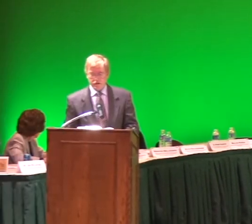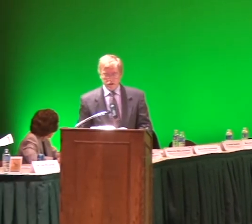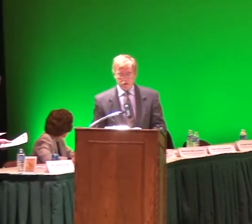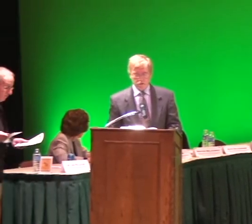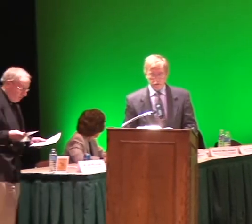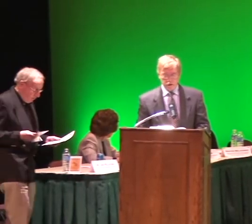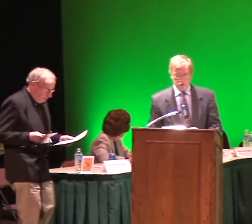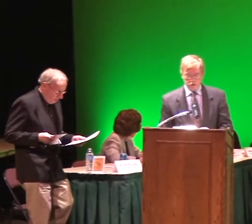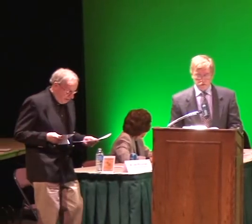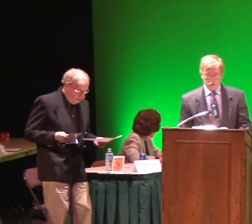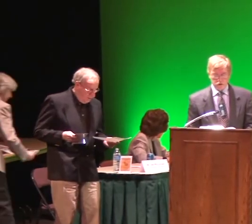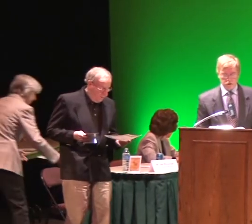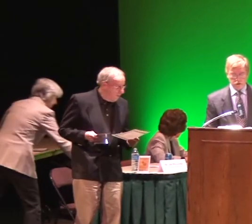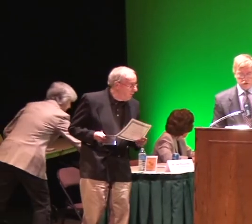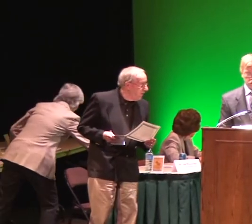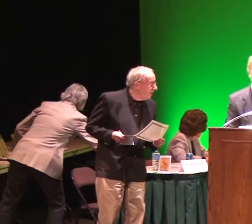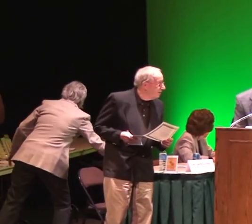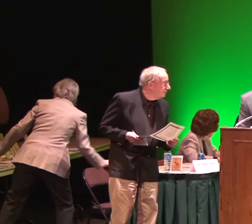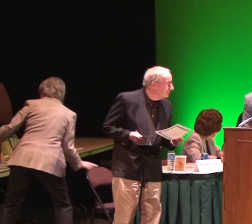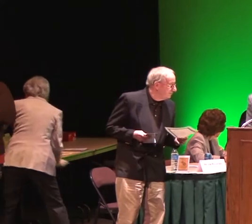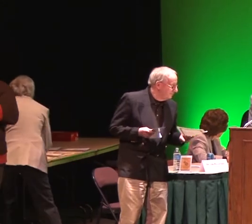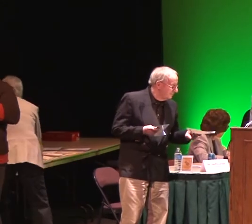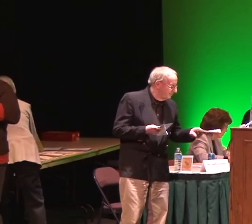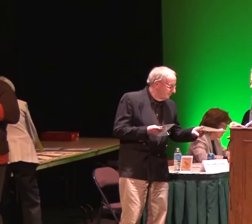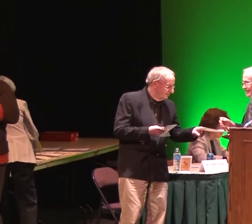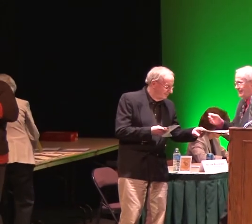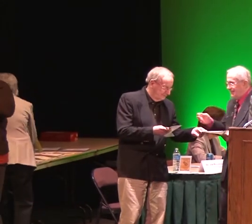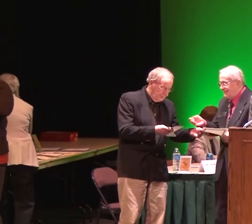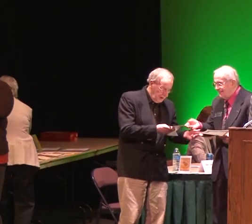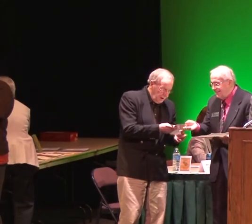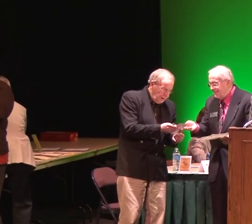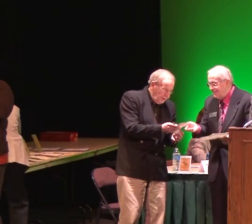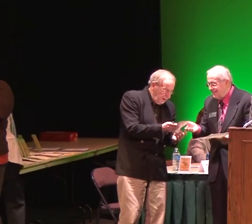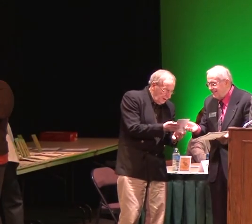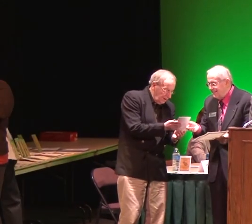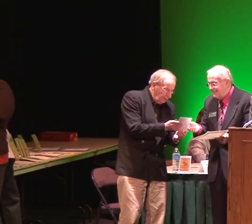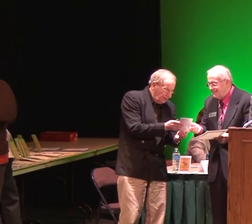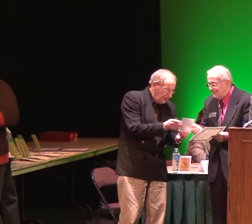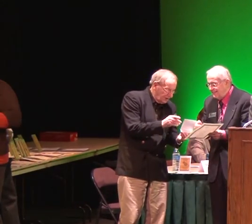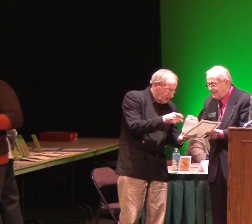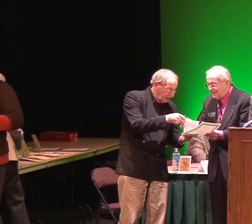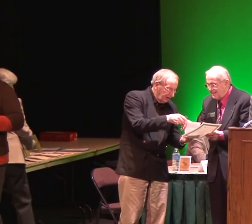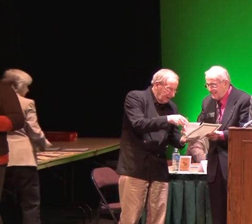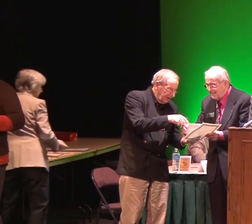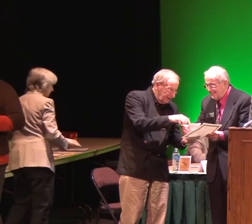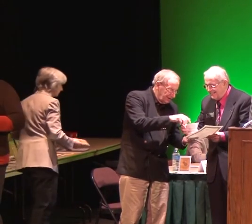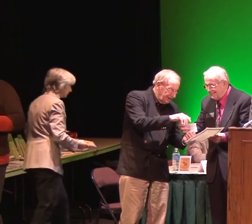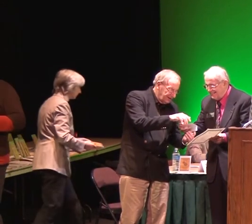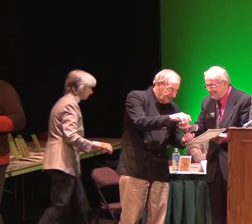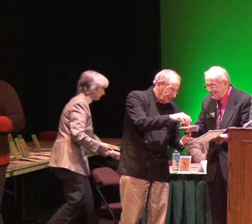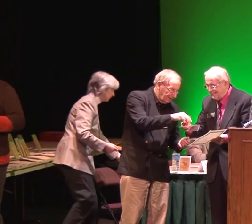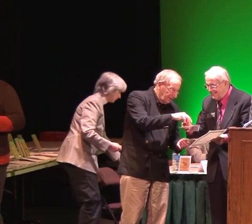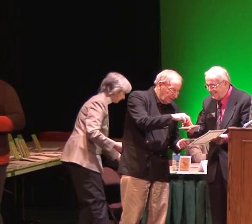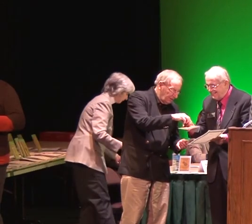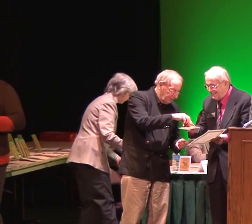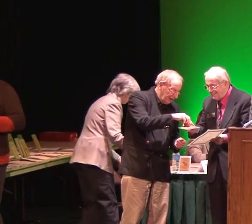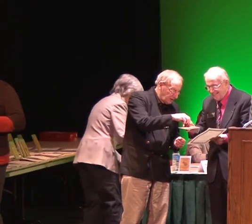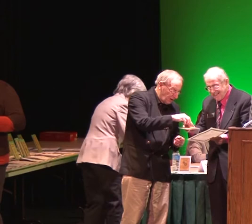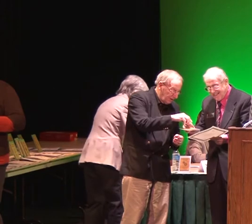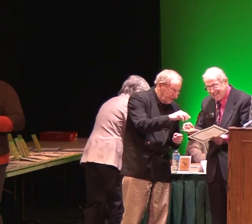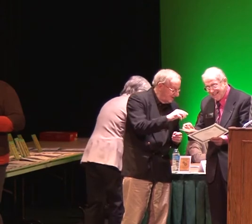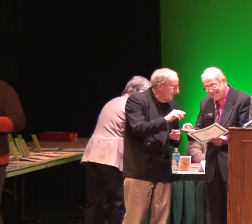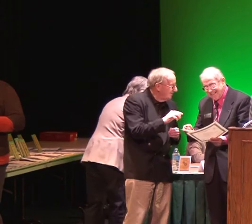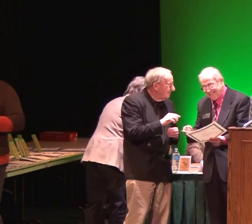Our next honorable mention award goes to a team project from Bishop Stang High School, Sarah Carney